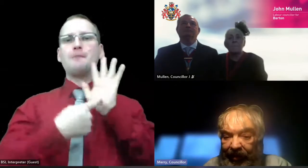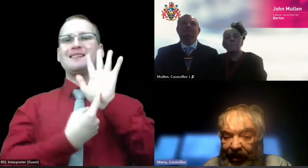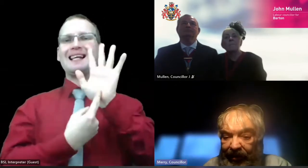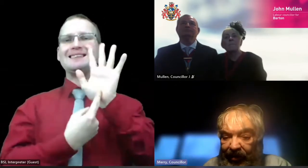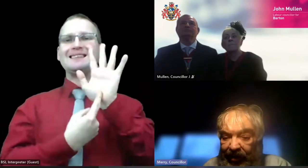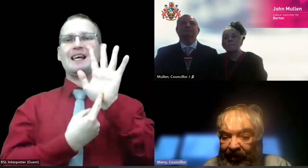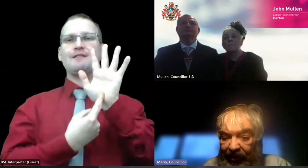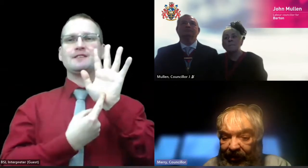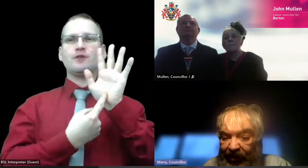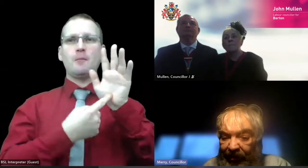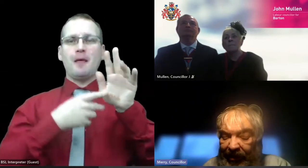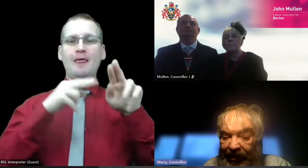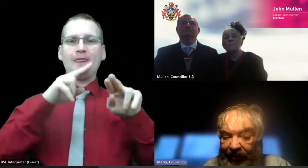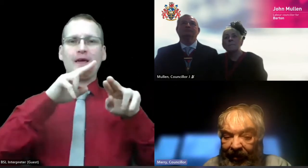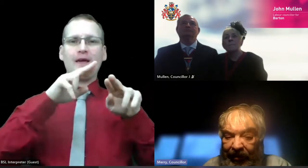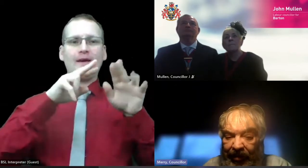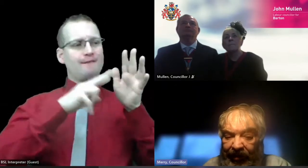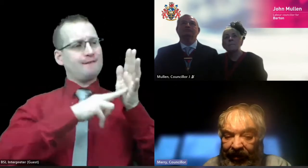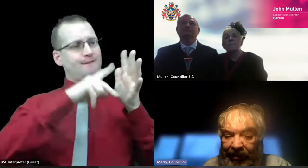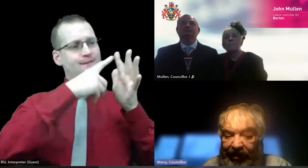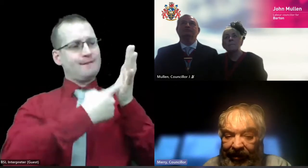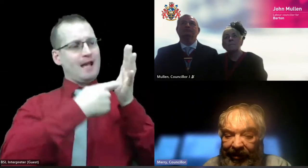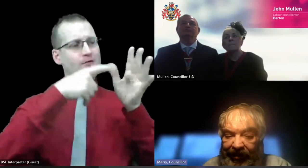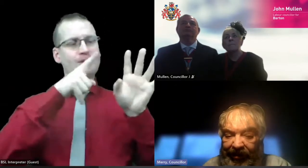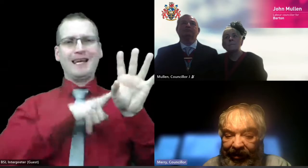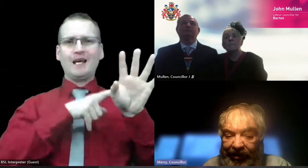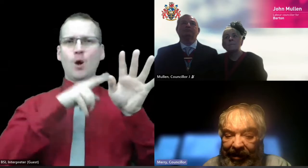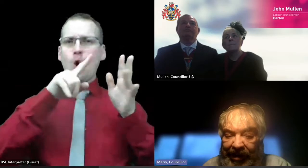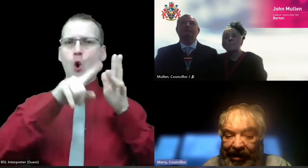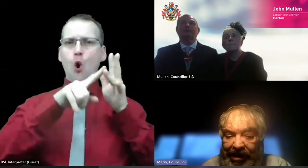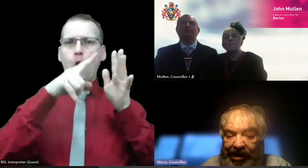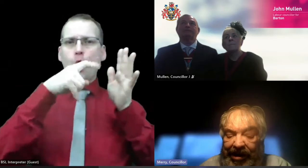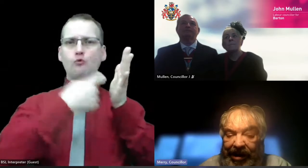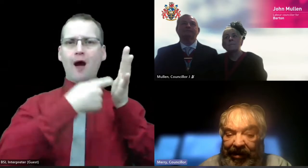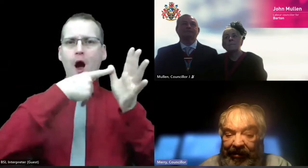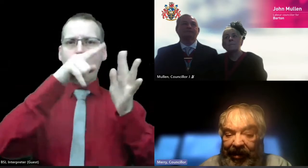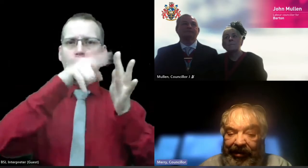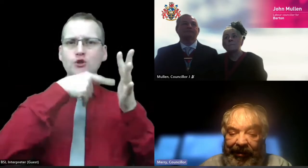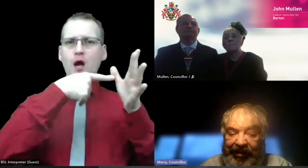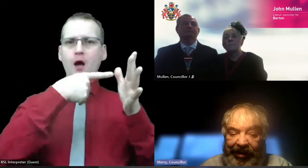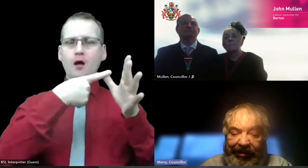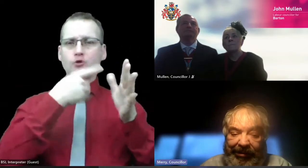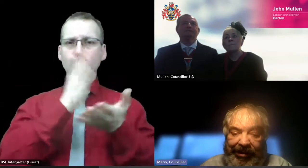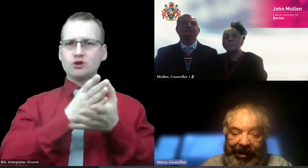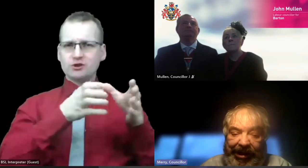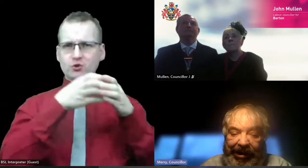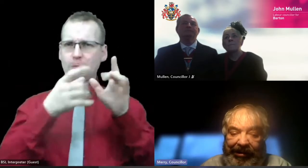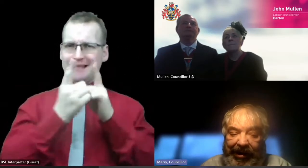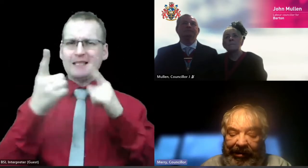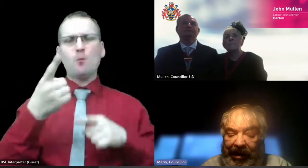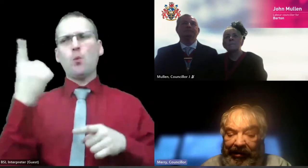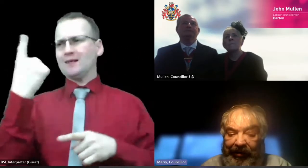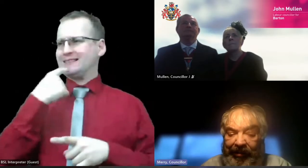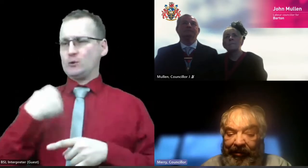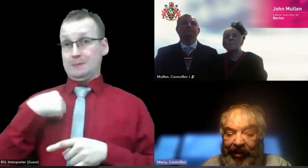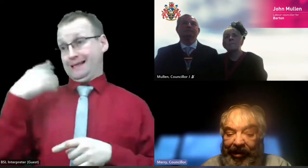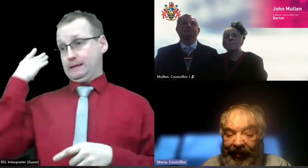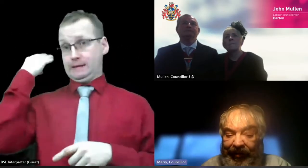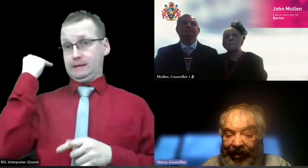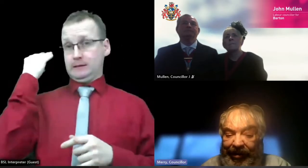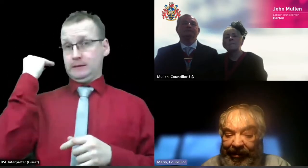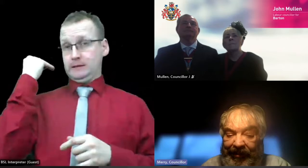Ferial Raja Trust, who'd just been given awards, to meet him as the city mayor. And one of them said to me as